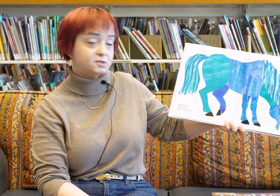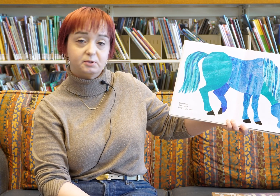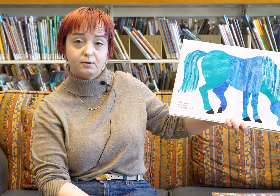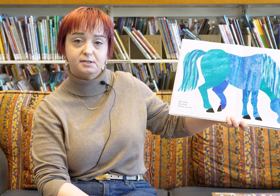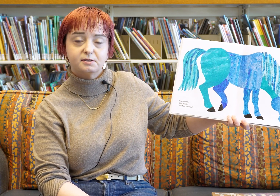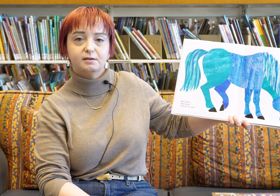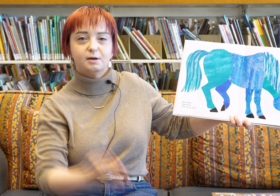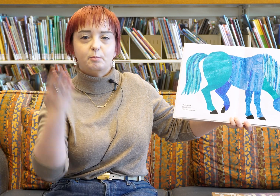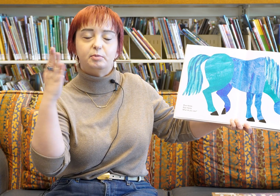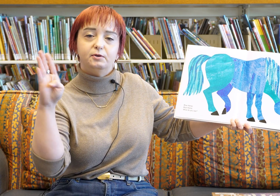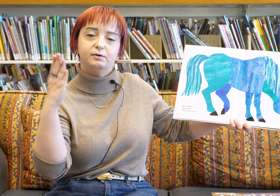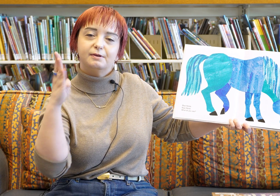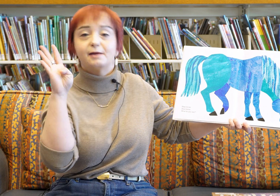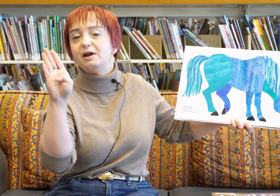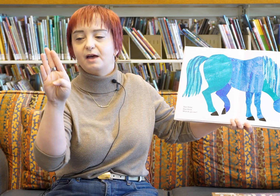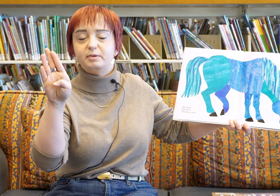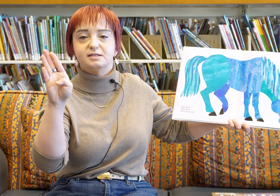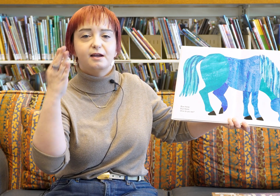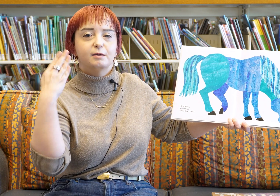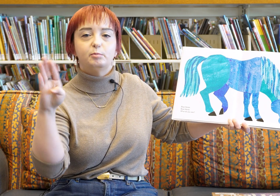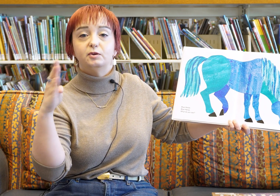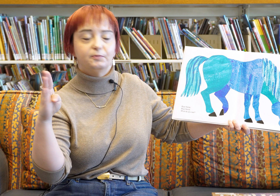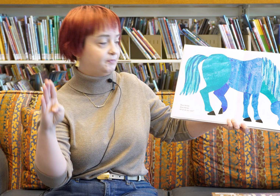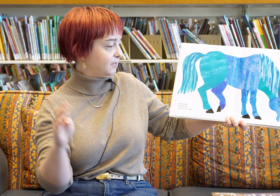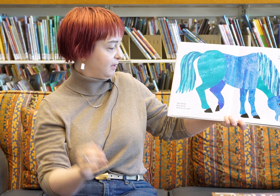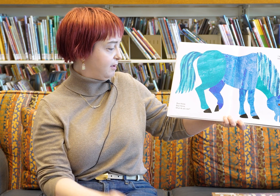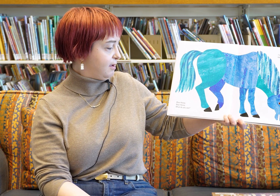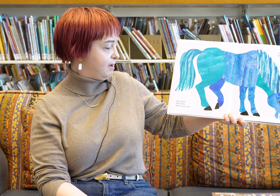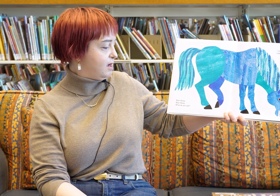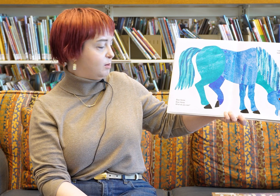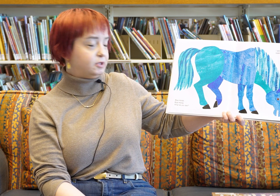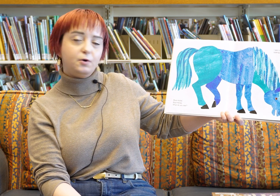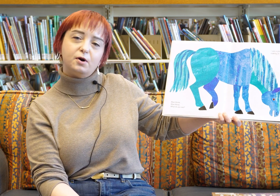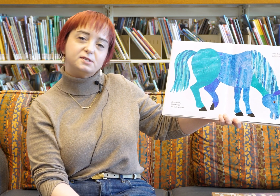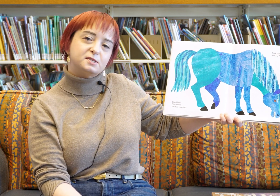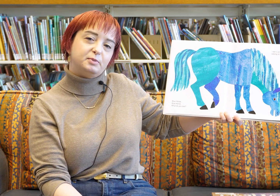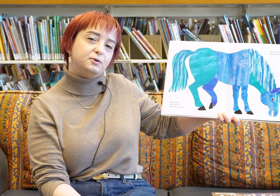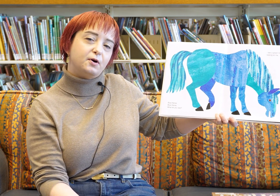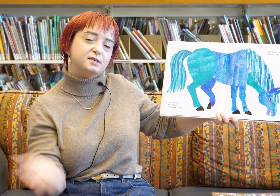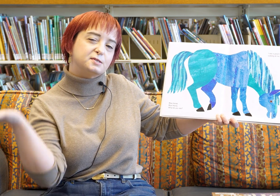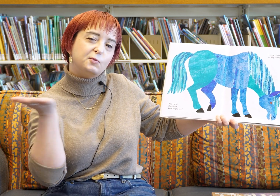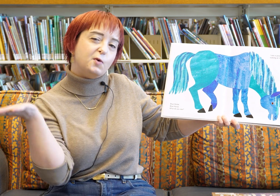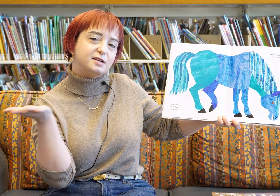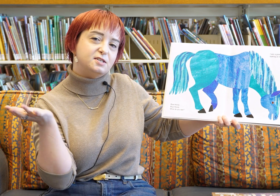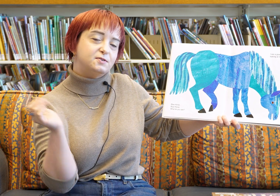a blue horse. Blue. Again, we have that B sign, blue. Blue horse, what do you